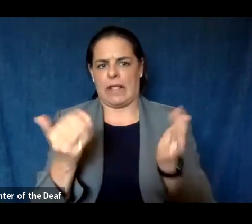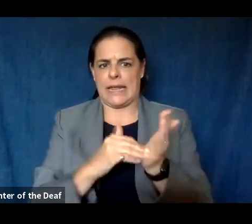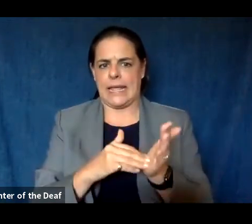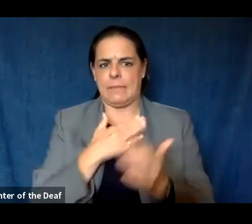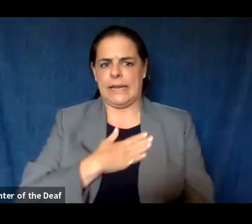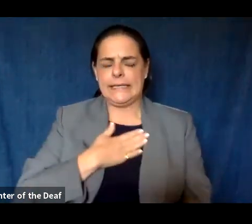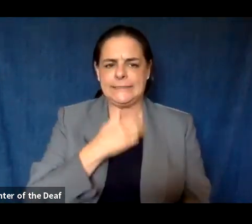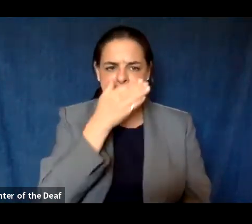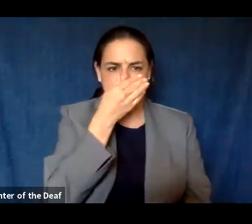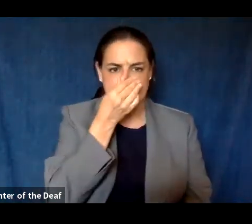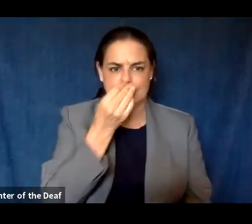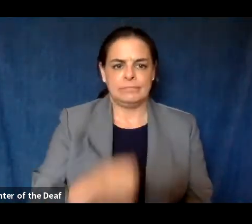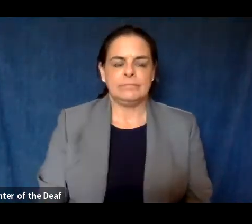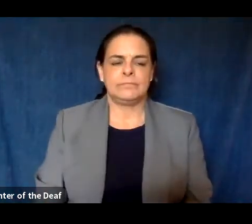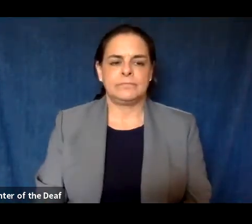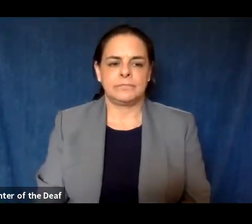great.